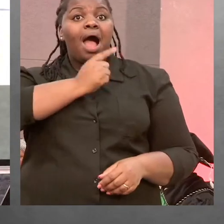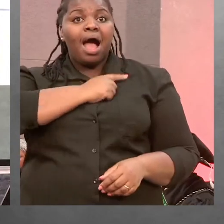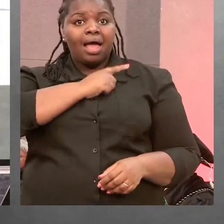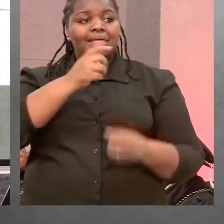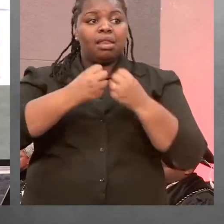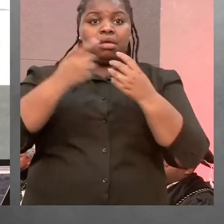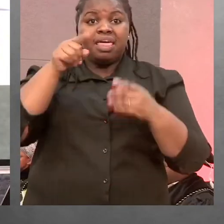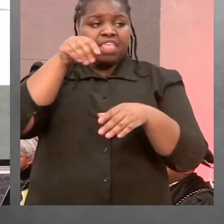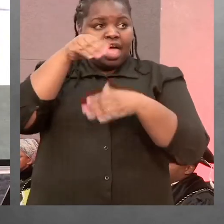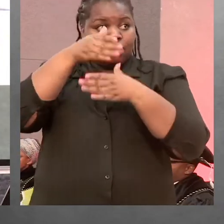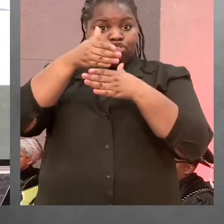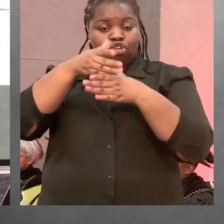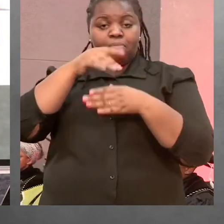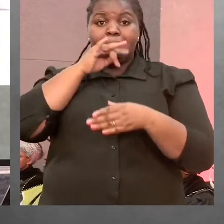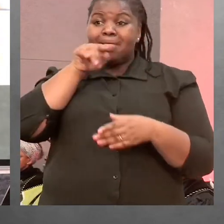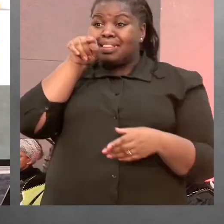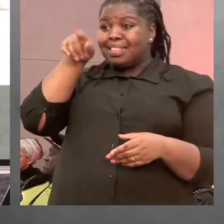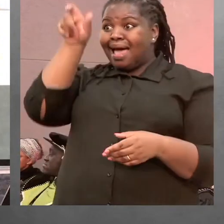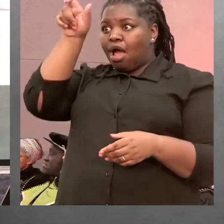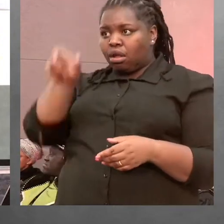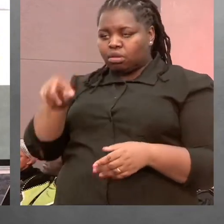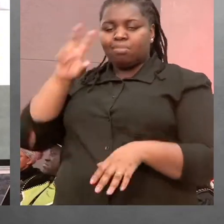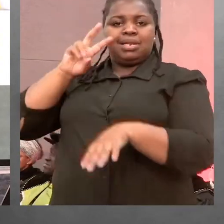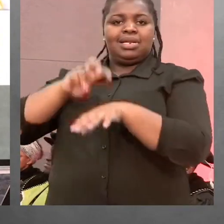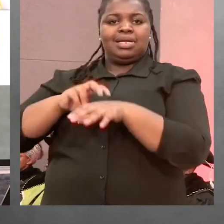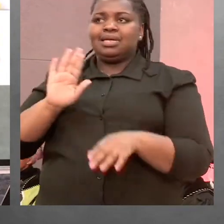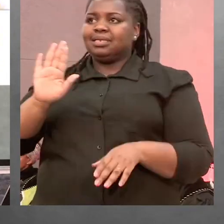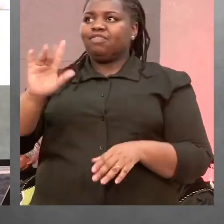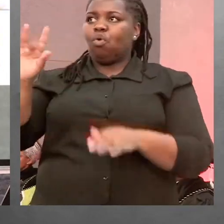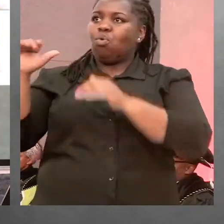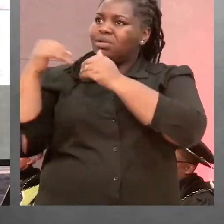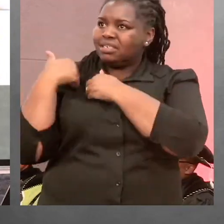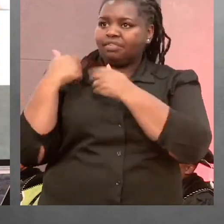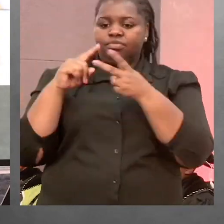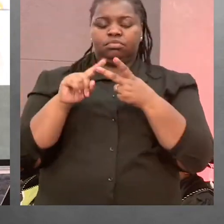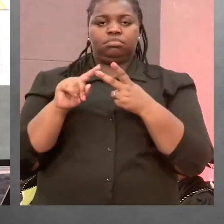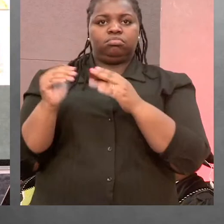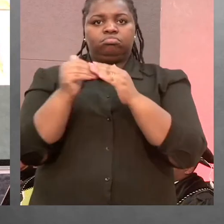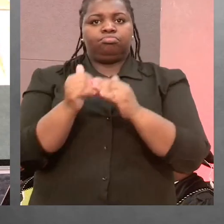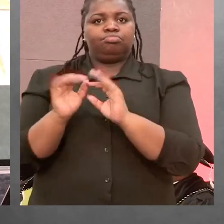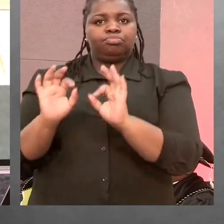job. It's that human need, you know, for safety and security.